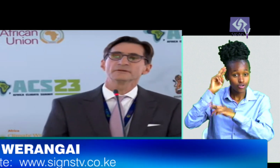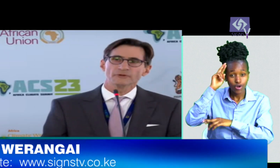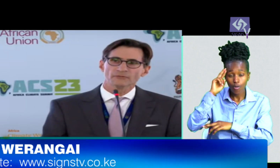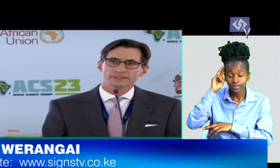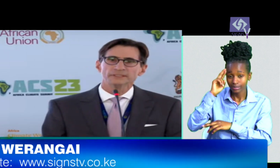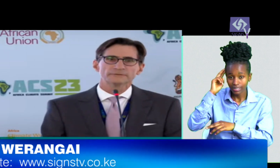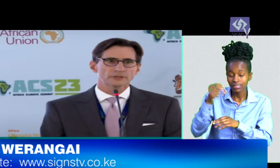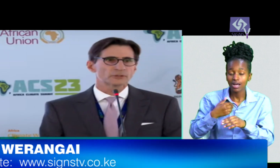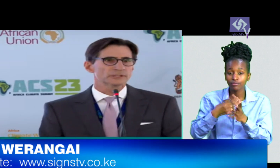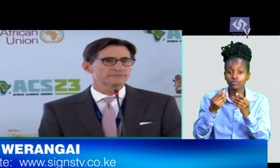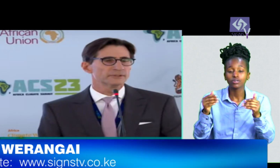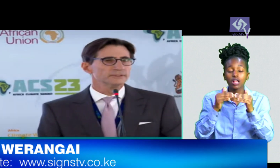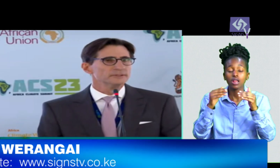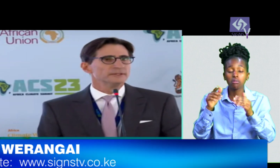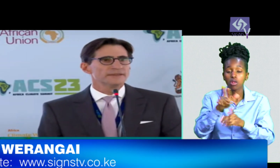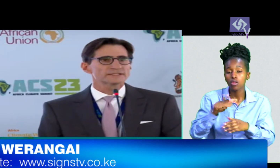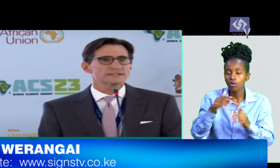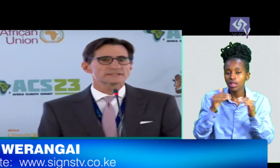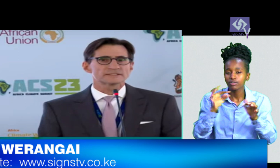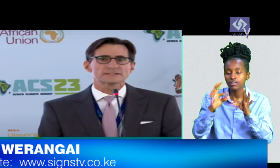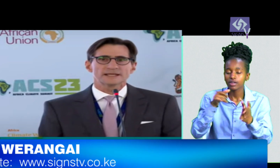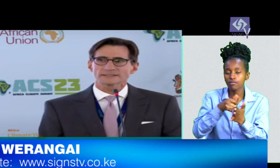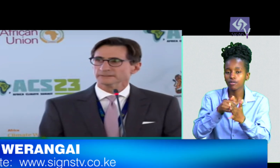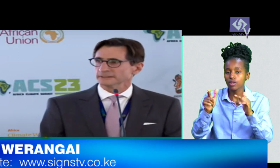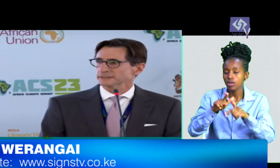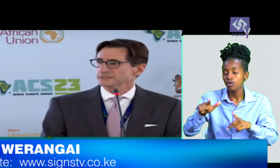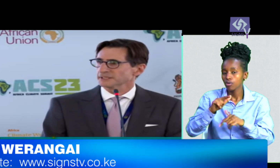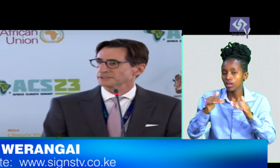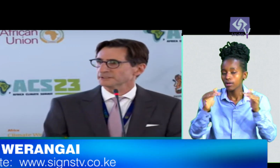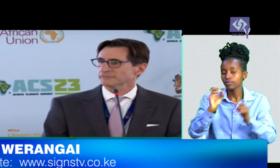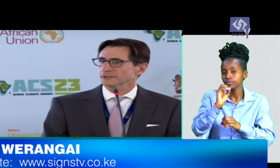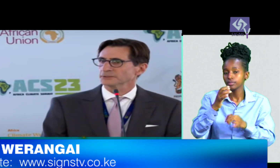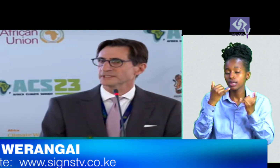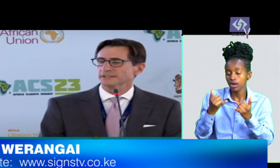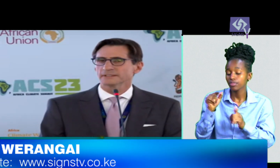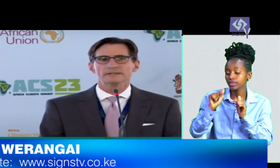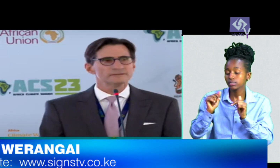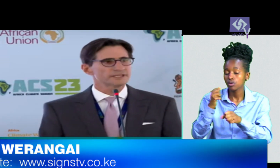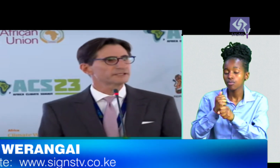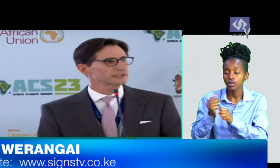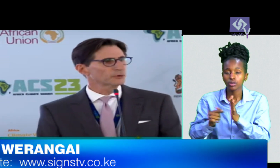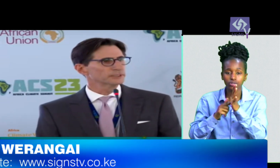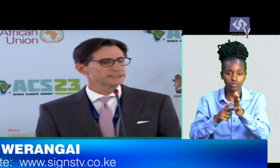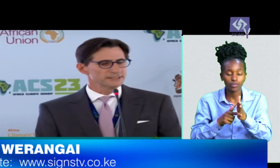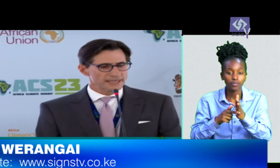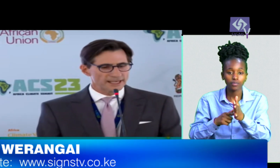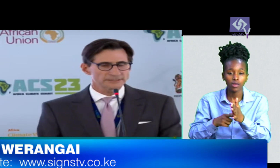without involving the local level. In that sense, this is an excellent illustration of the old saying, think globally,